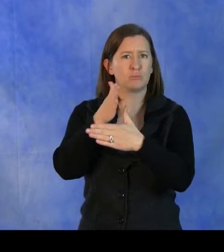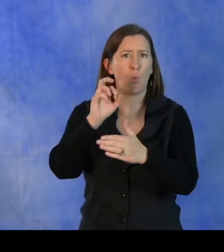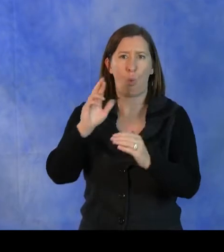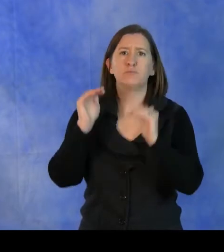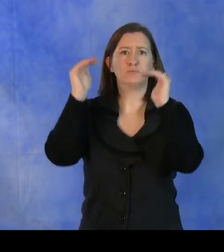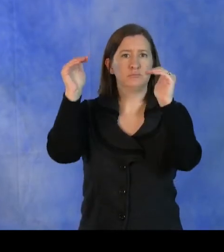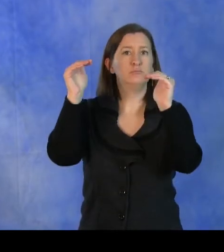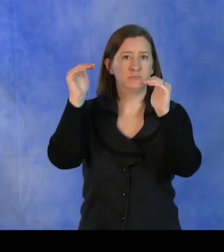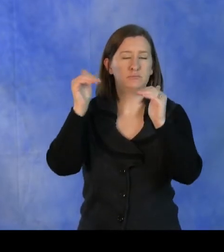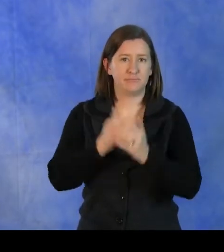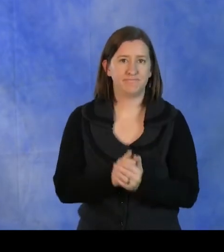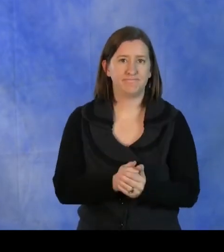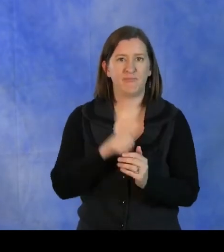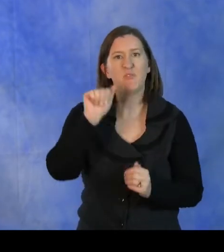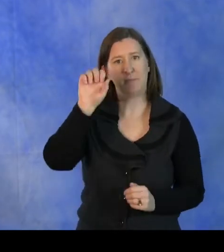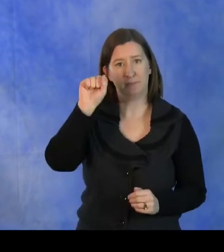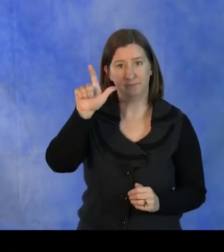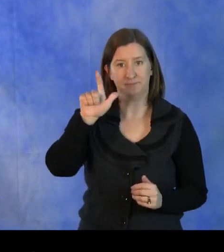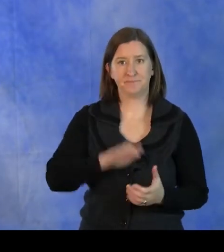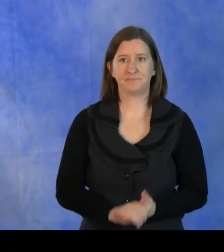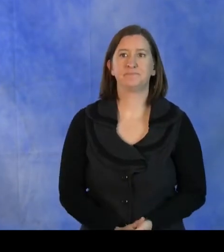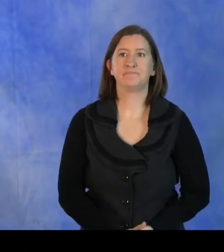signing out loud.